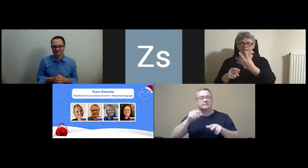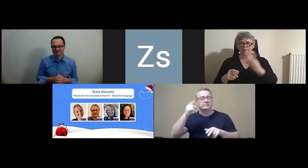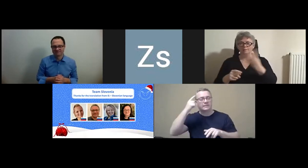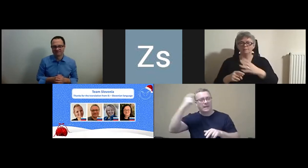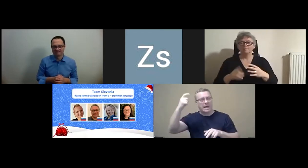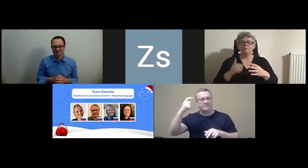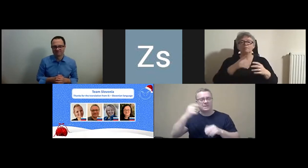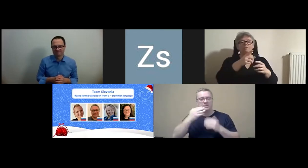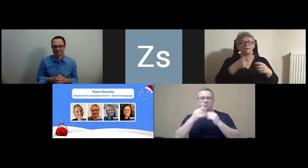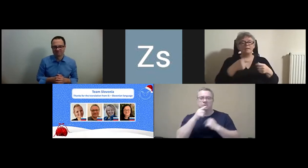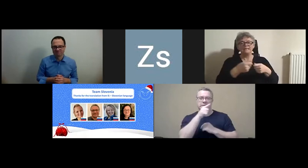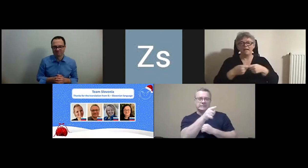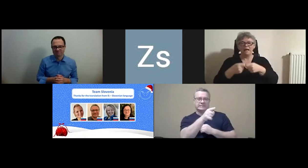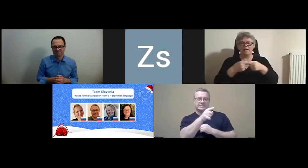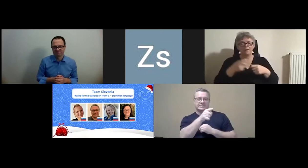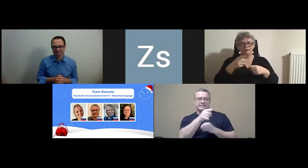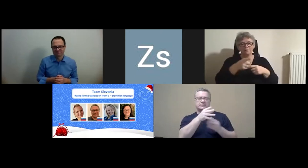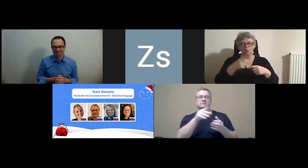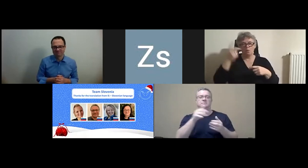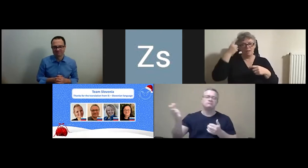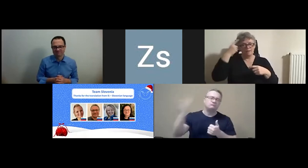To all deaf interpreters,